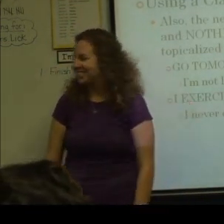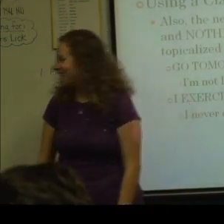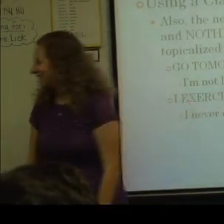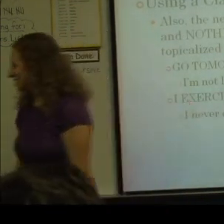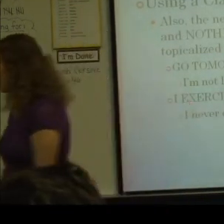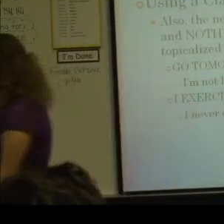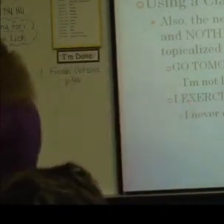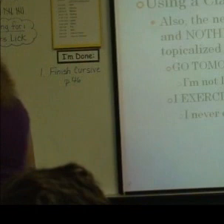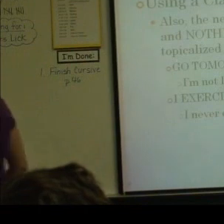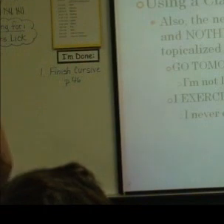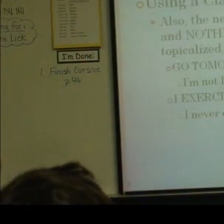awesome.